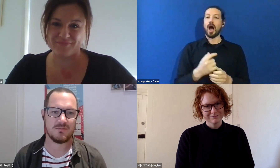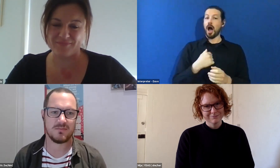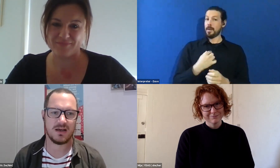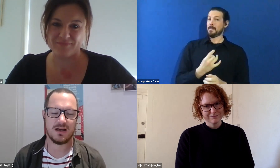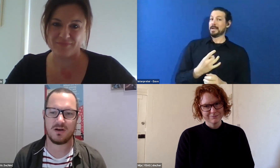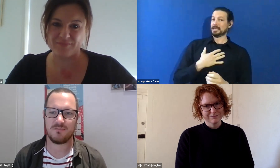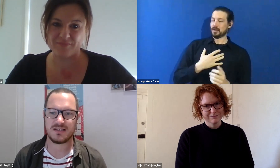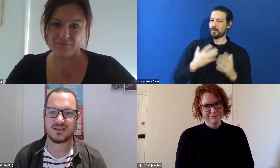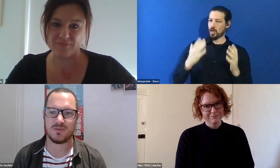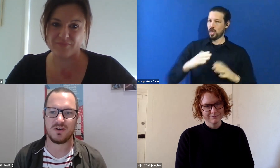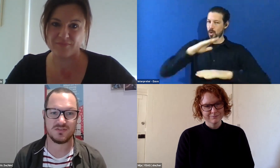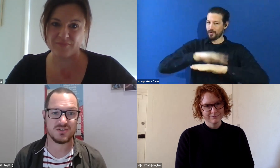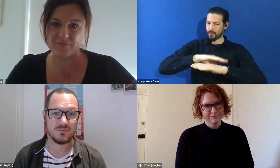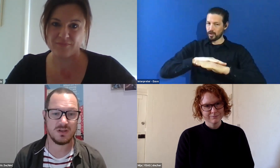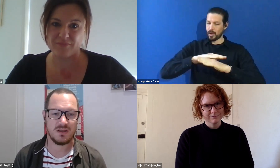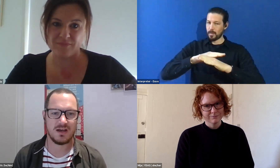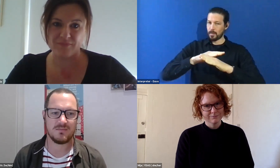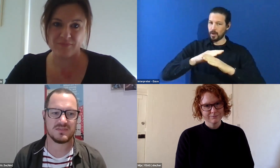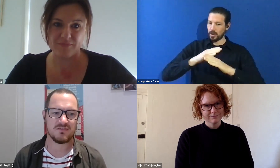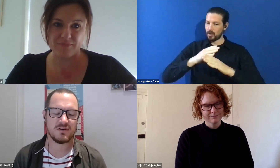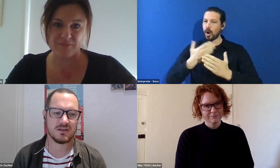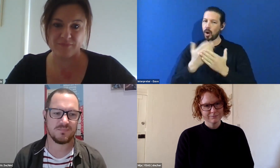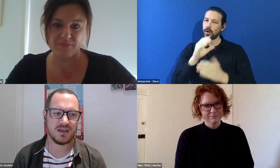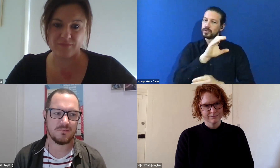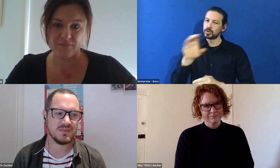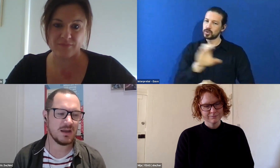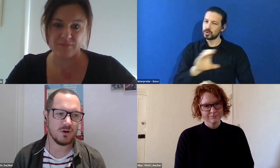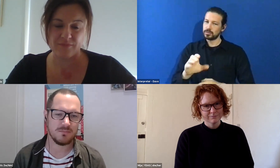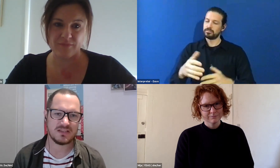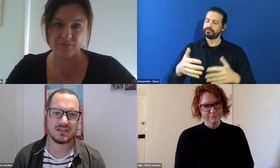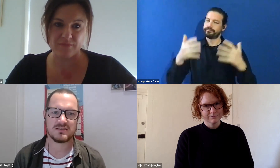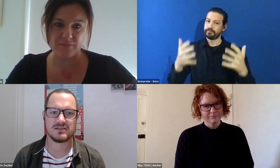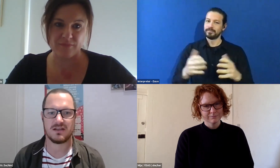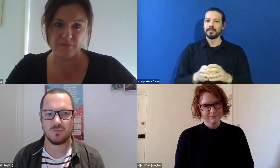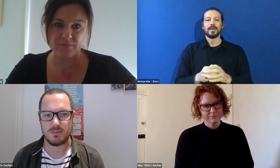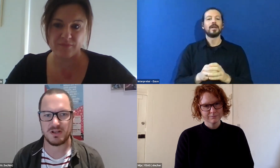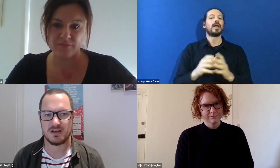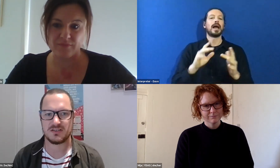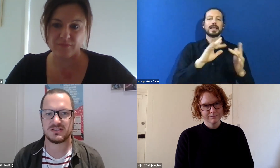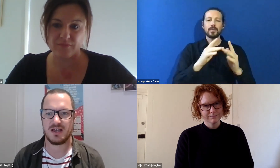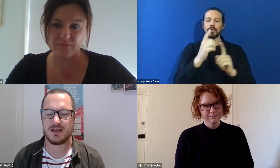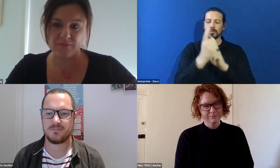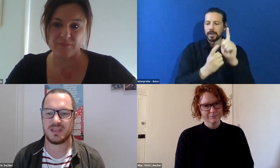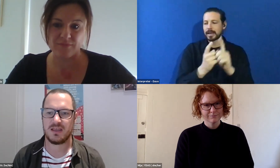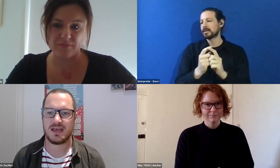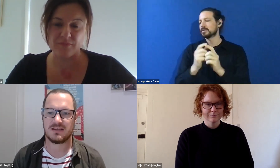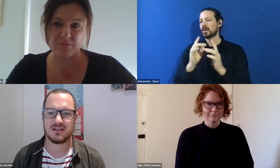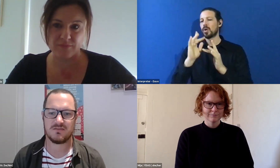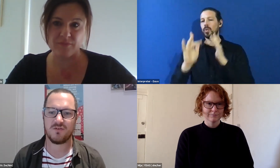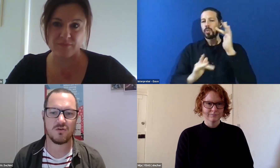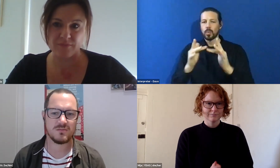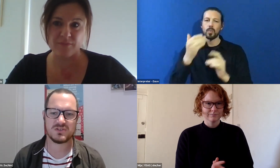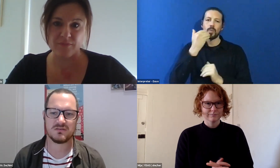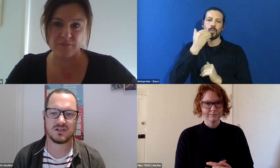of time of my time on Zoom, delivering network meetings and webinars